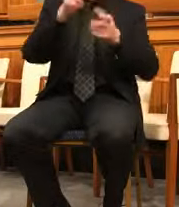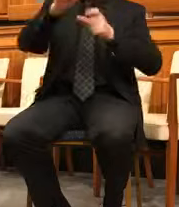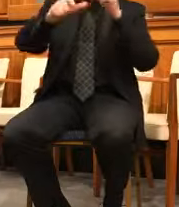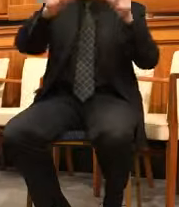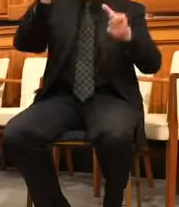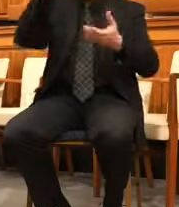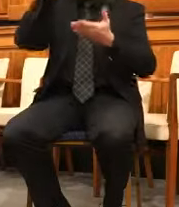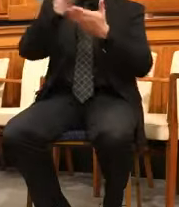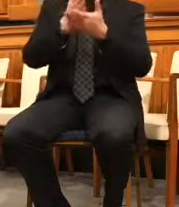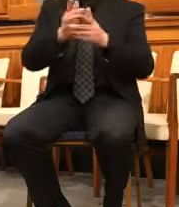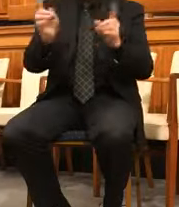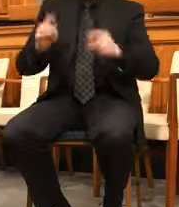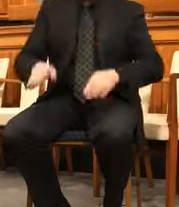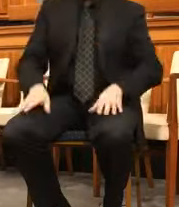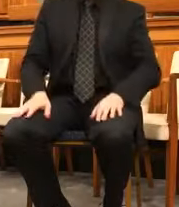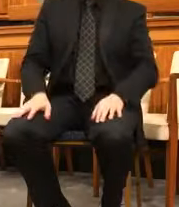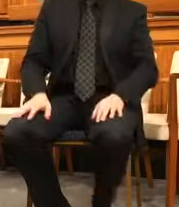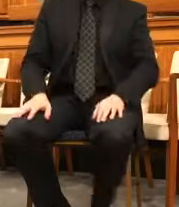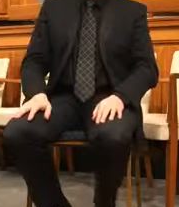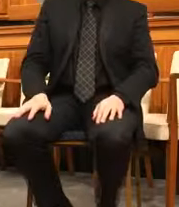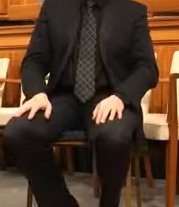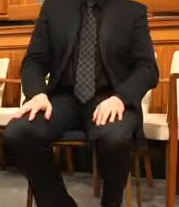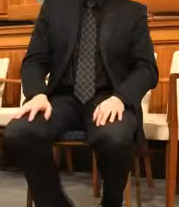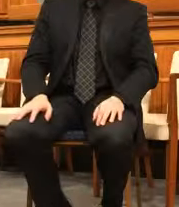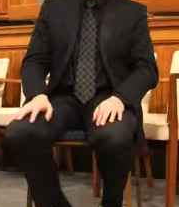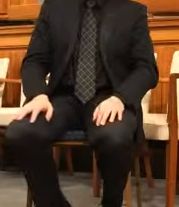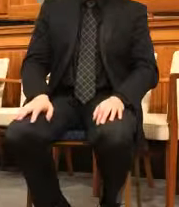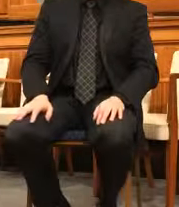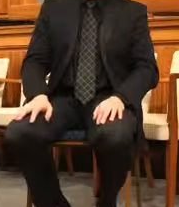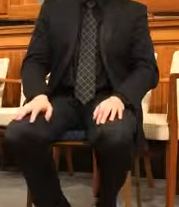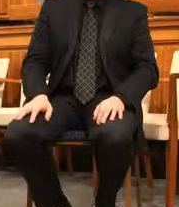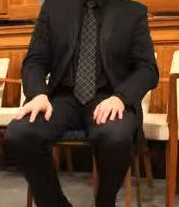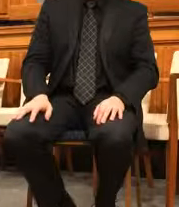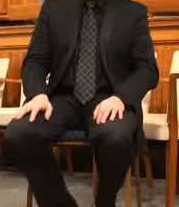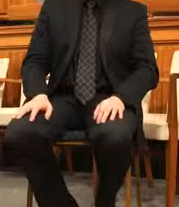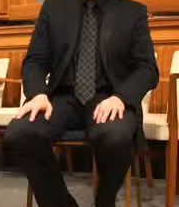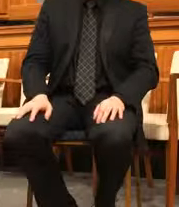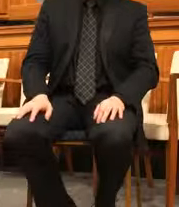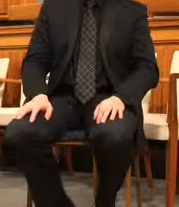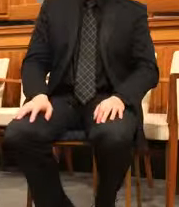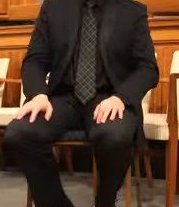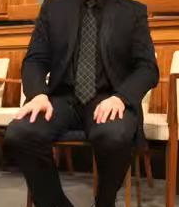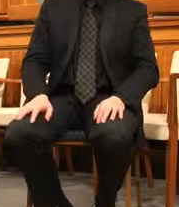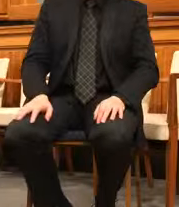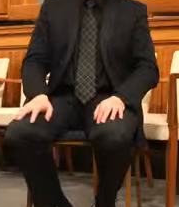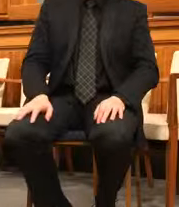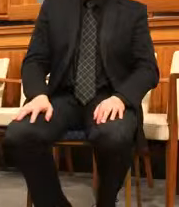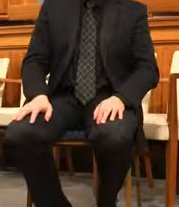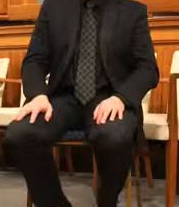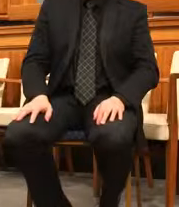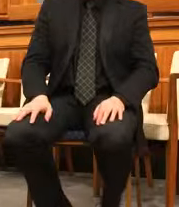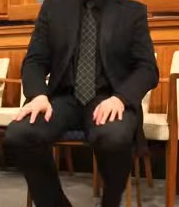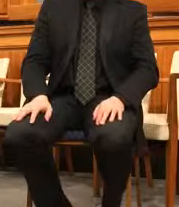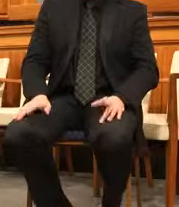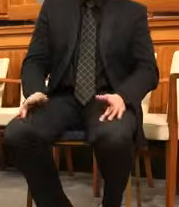world, that God is easily approached by